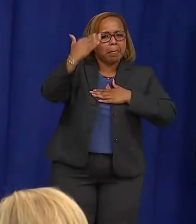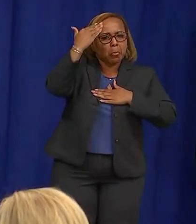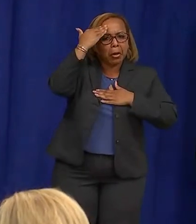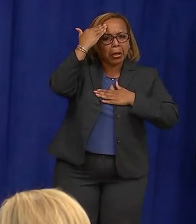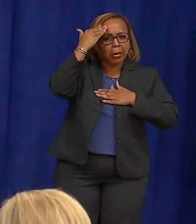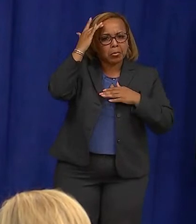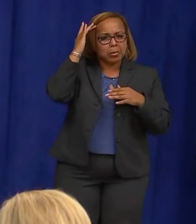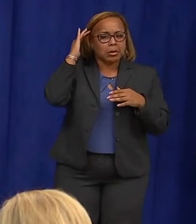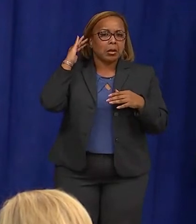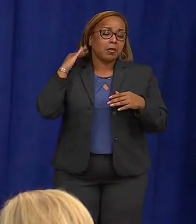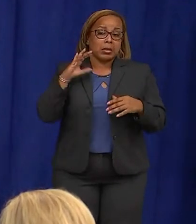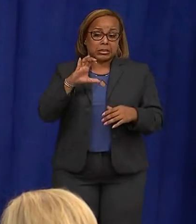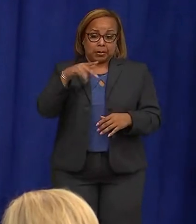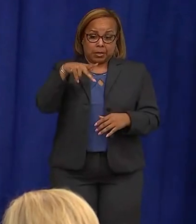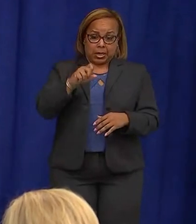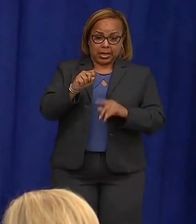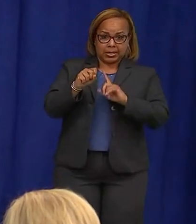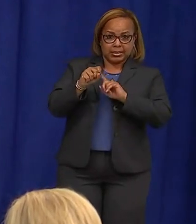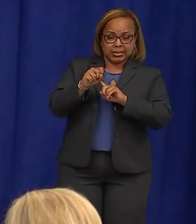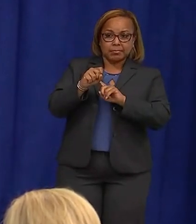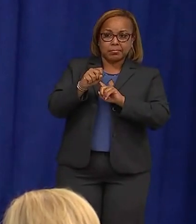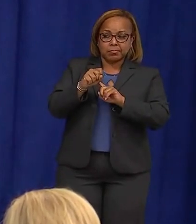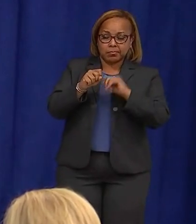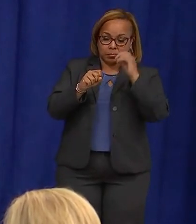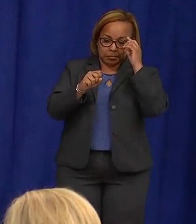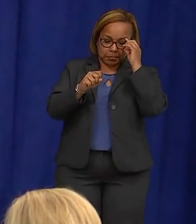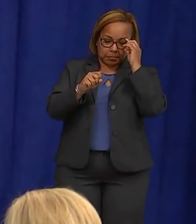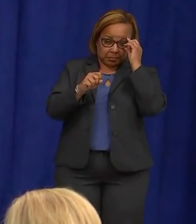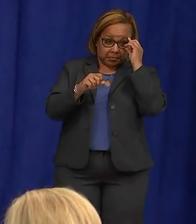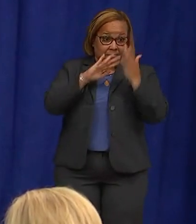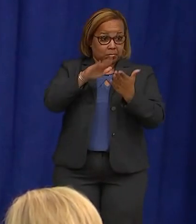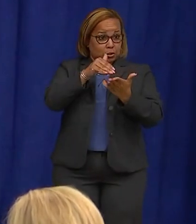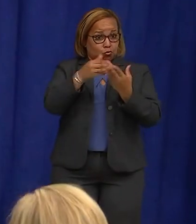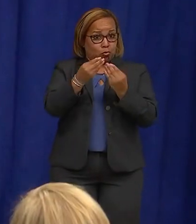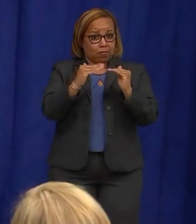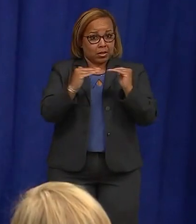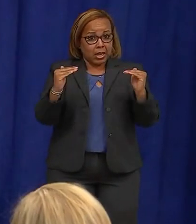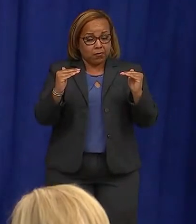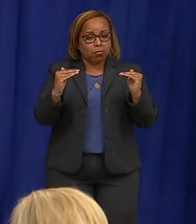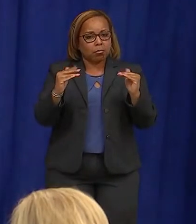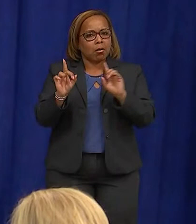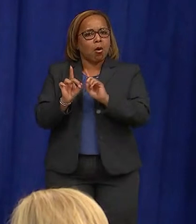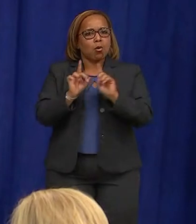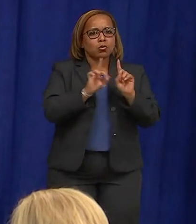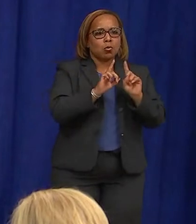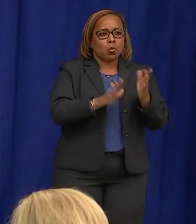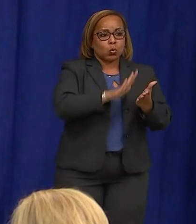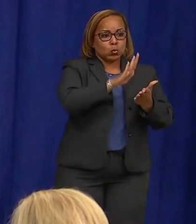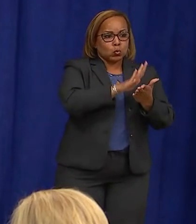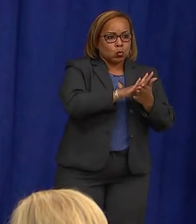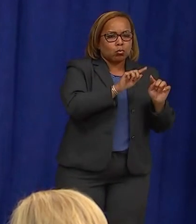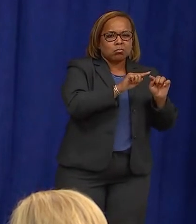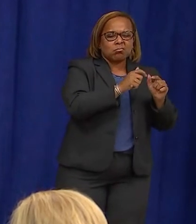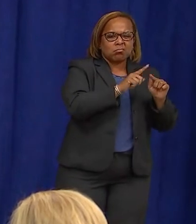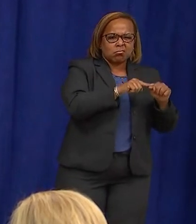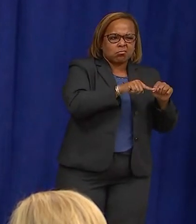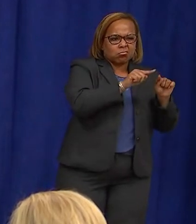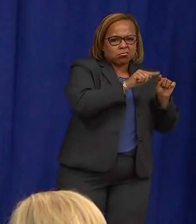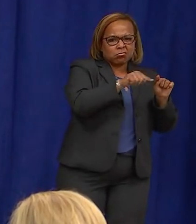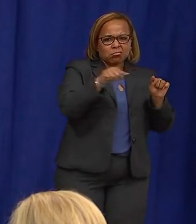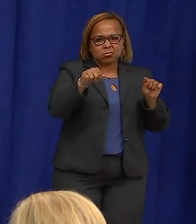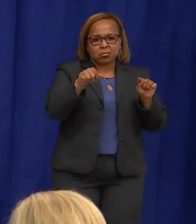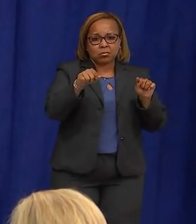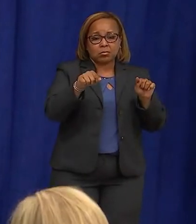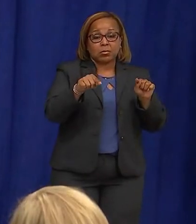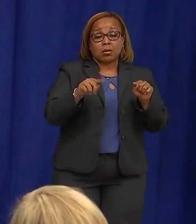that CPS at the central office level, but also on a school-by-school basis, 4